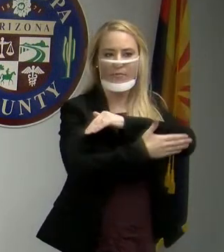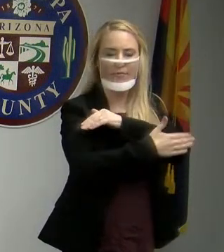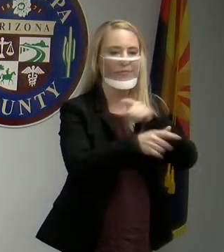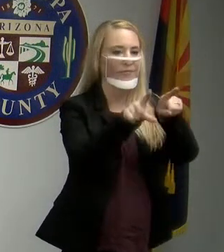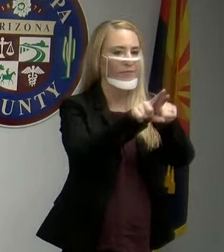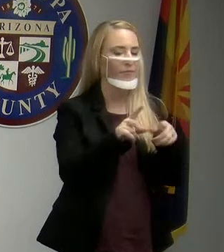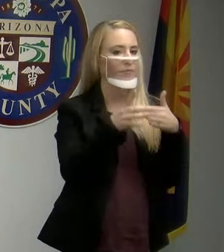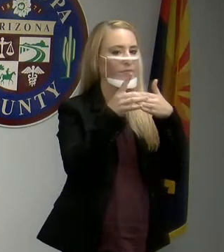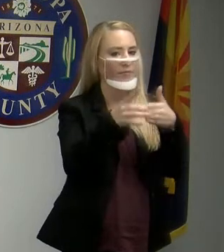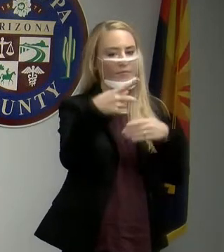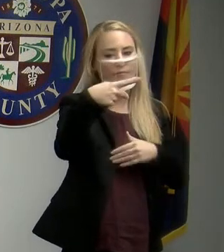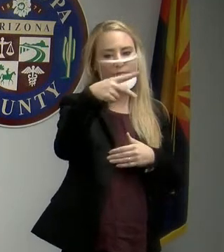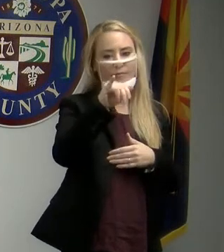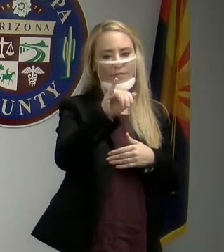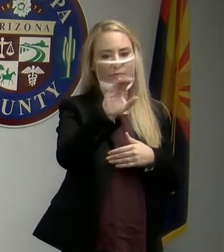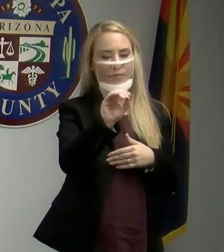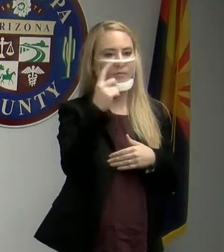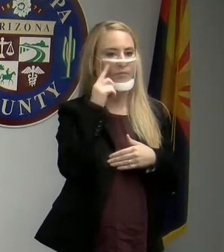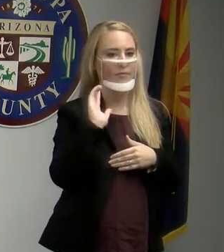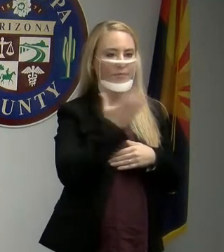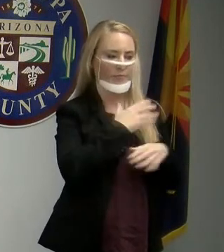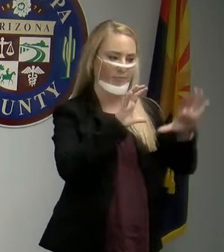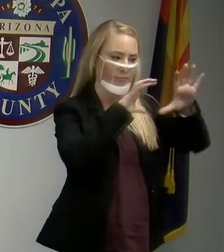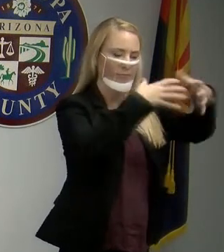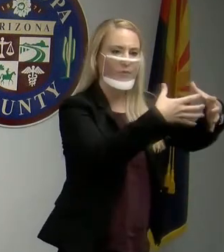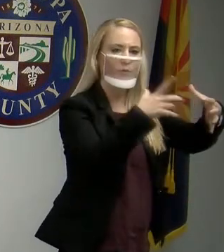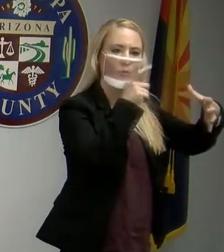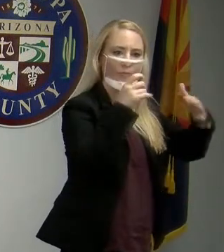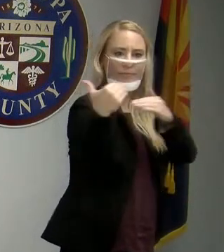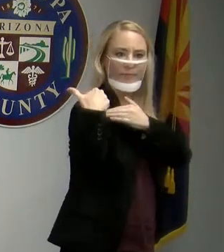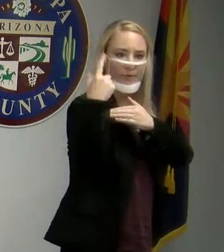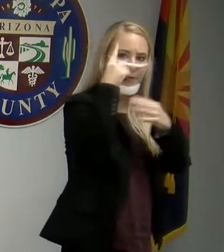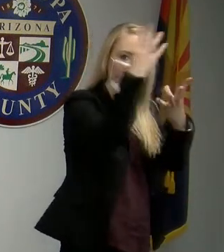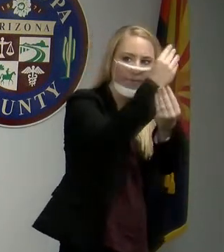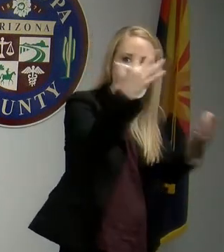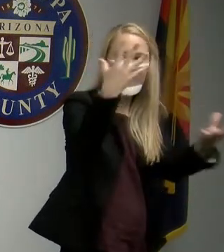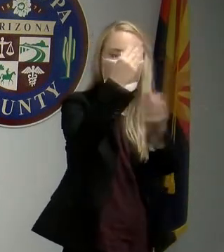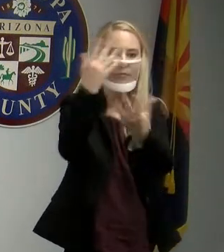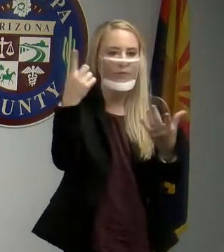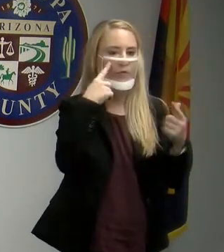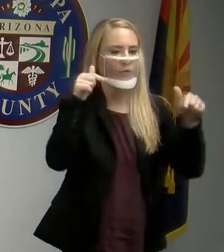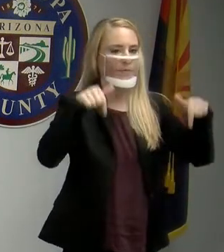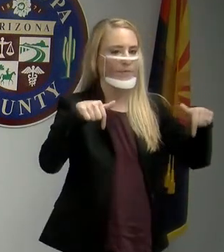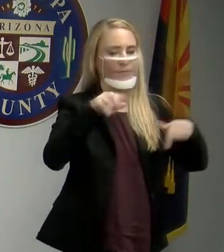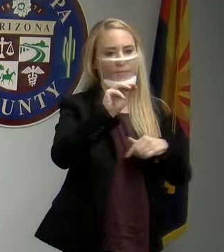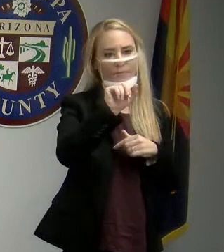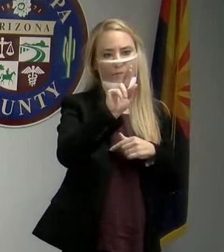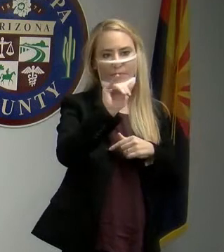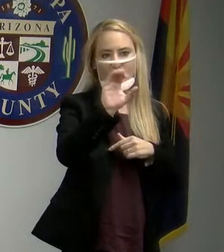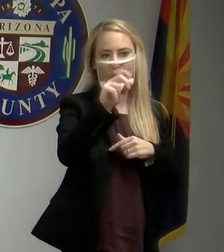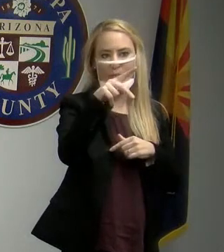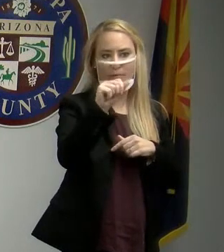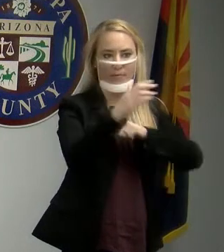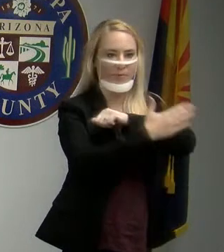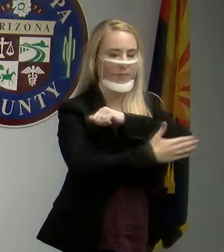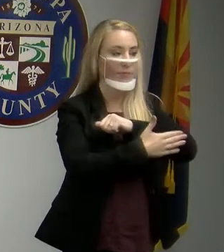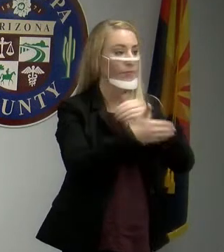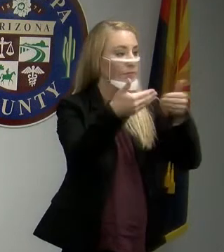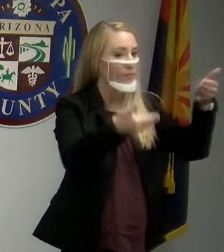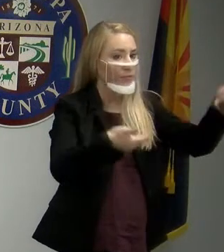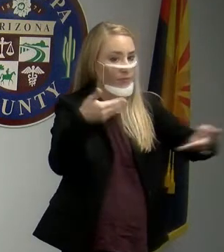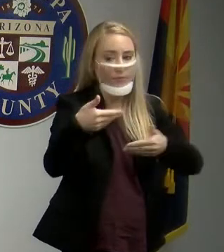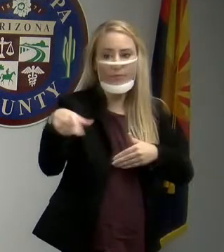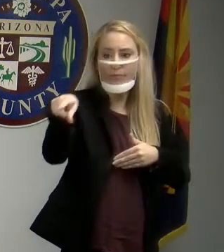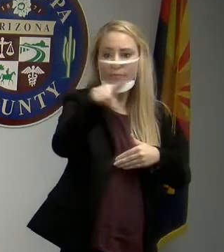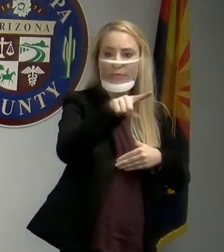our Unified Command structure, leading the Joint Information Center at this time for Maricopa County. I want to welcome you, welcome all the reporters that